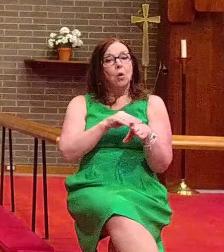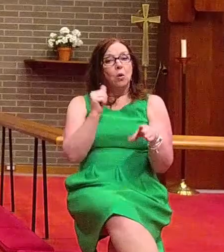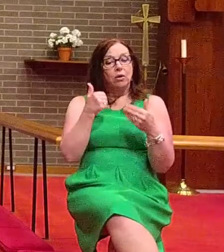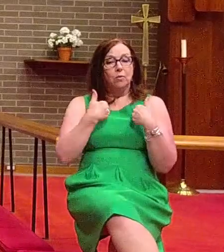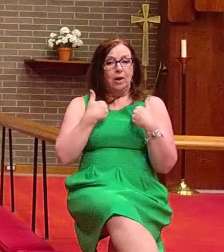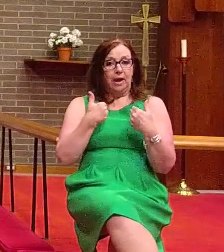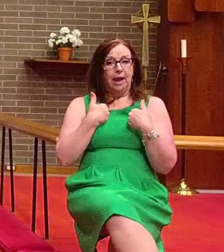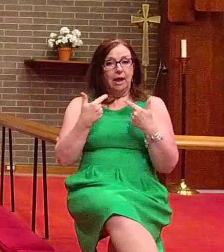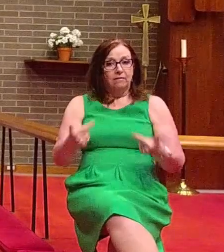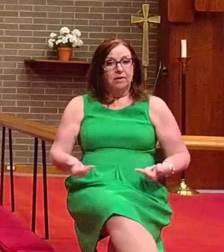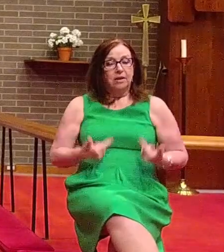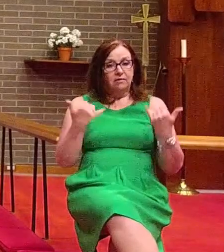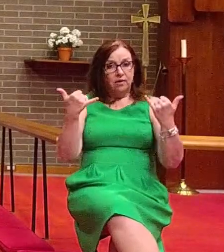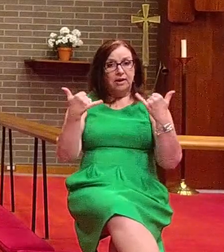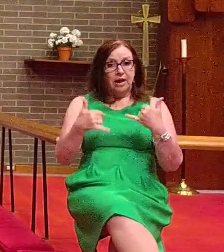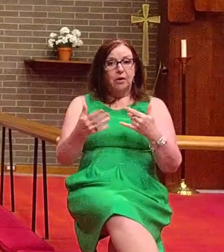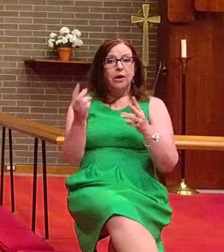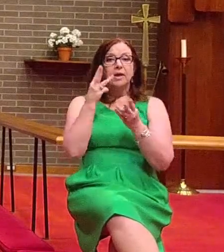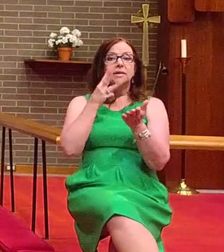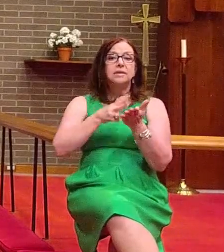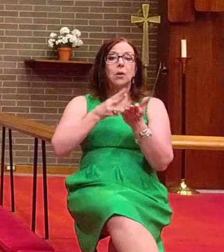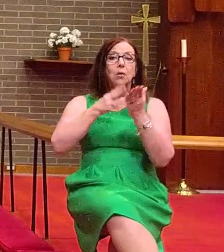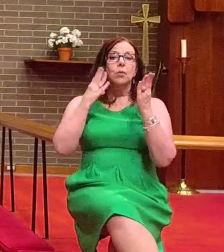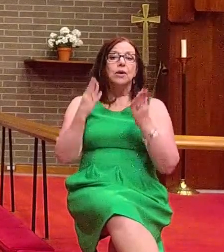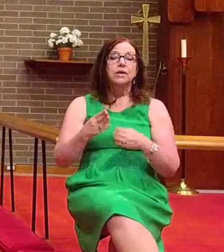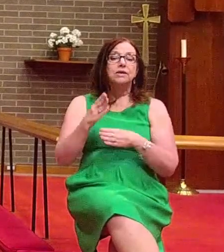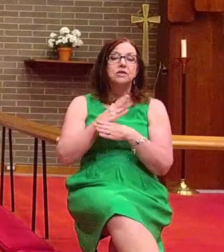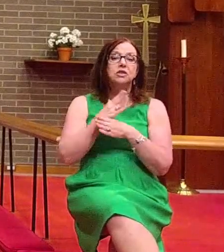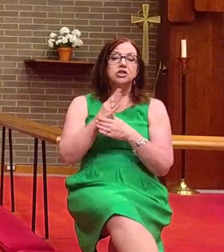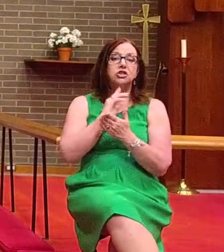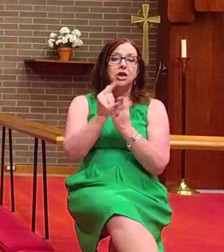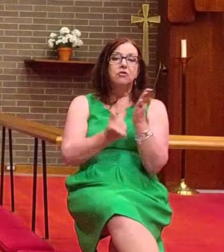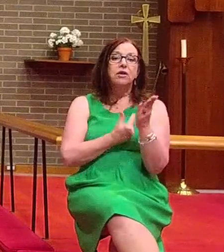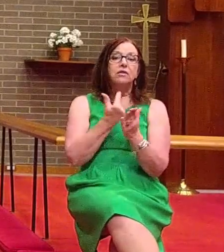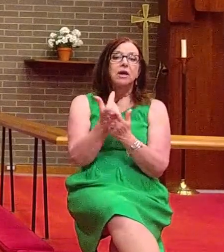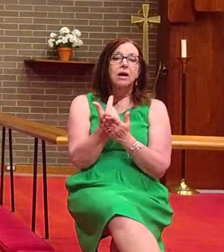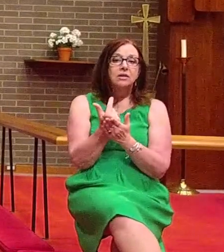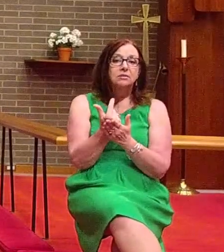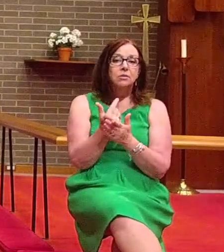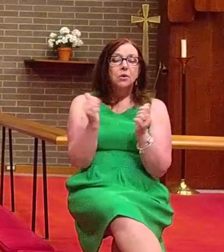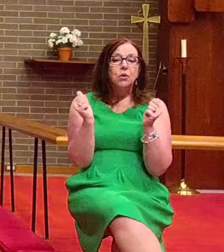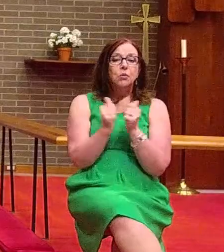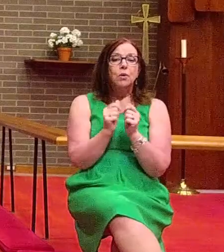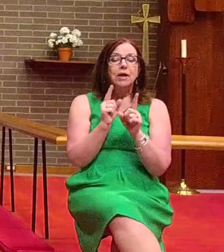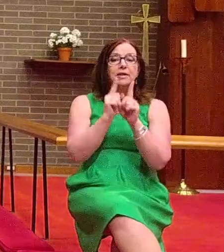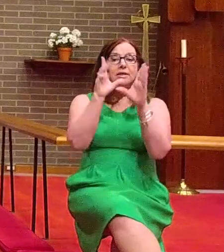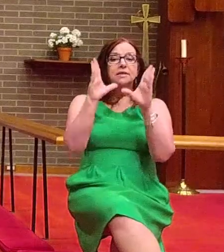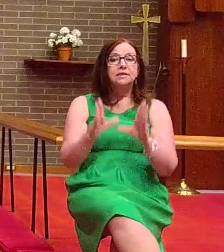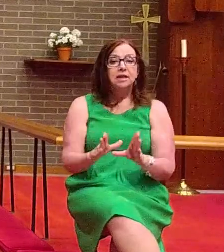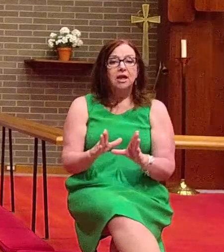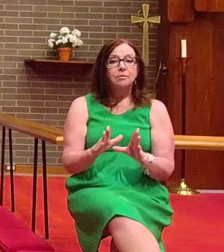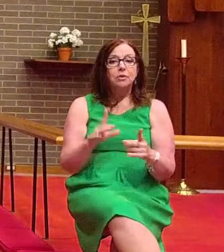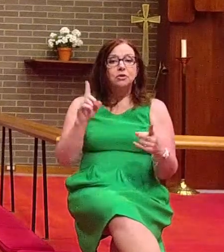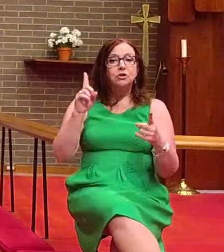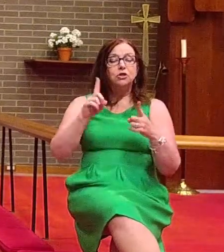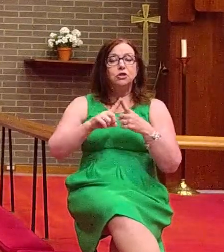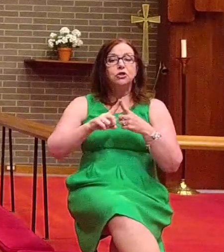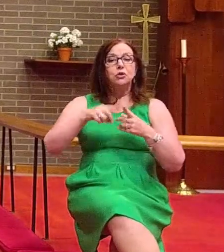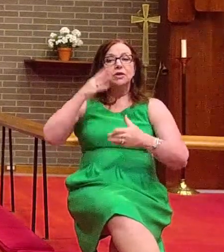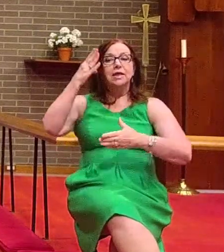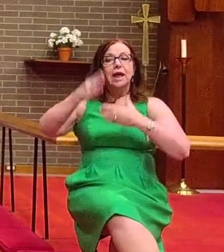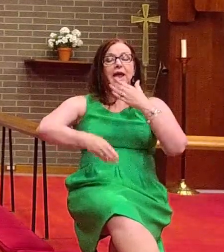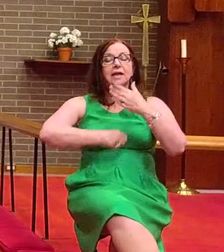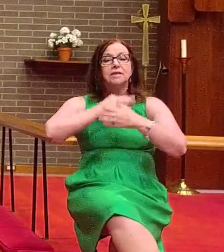witness, to share the gospel through which the disciples are made to the ends of the earth,